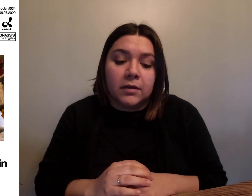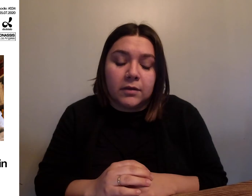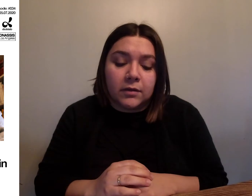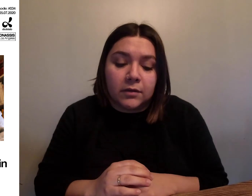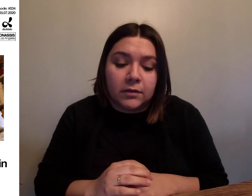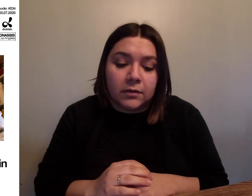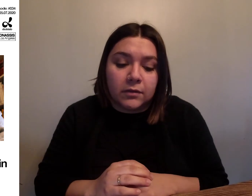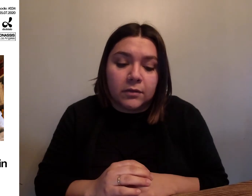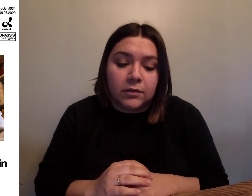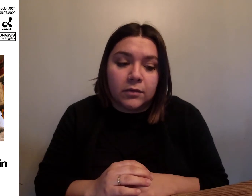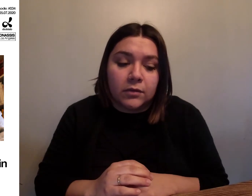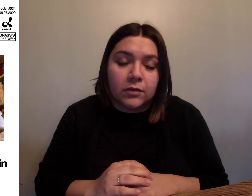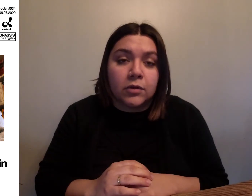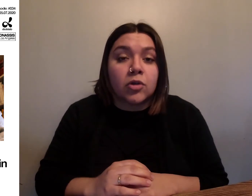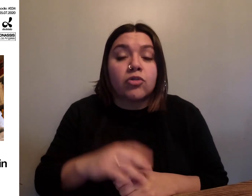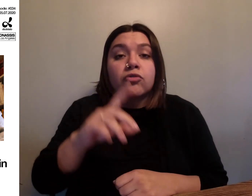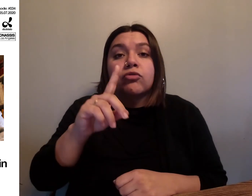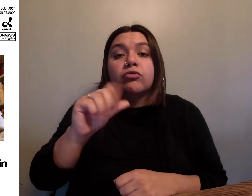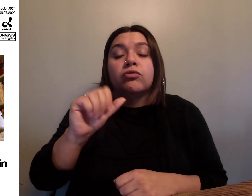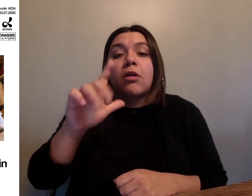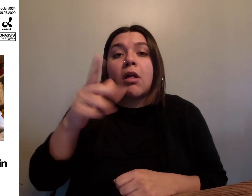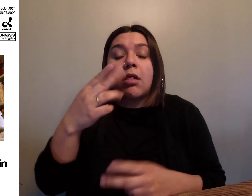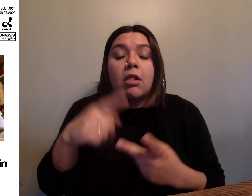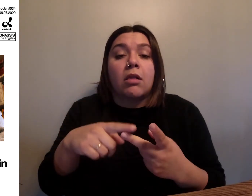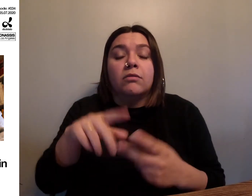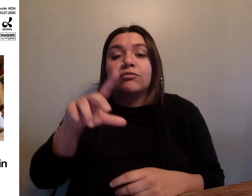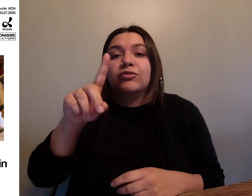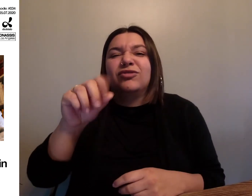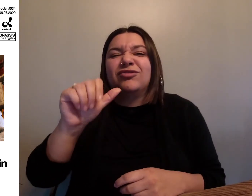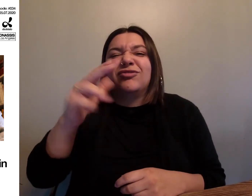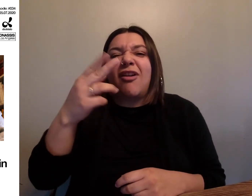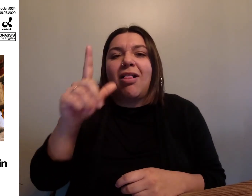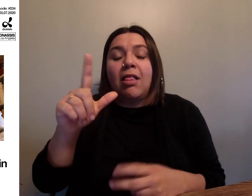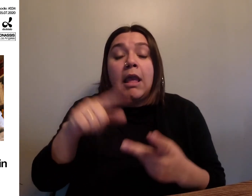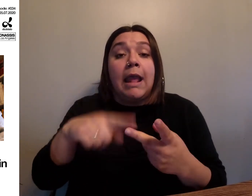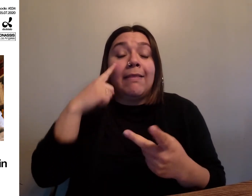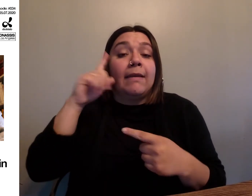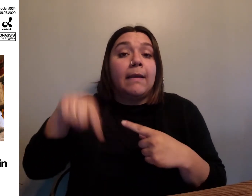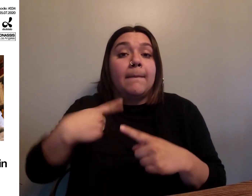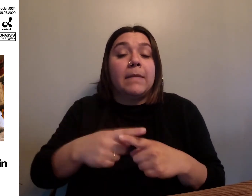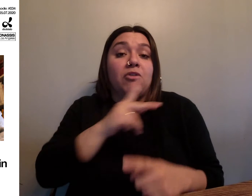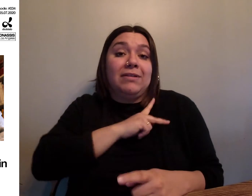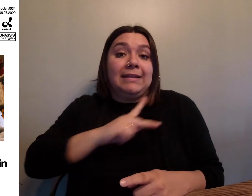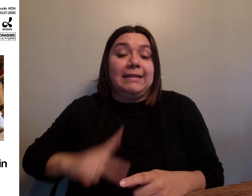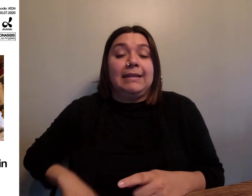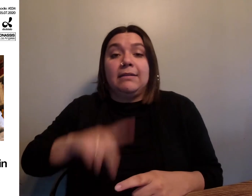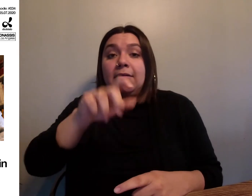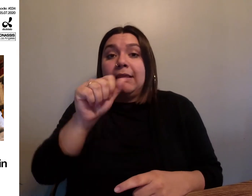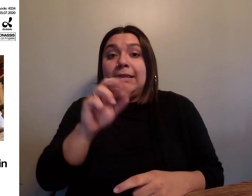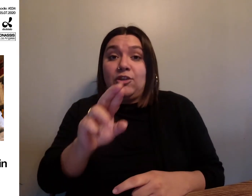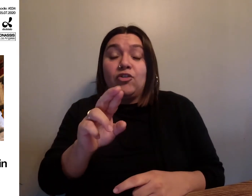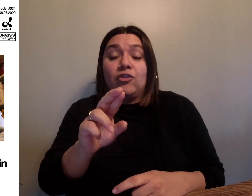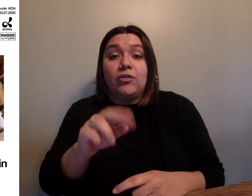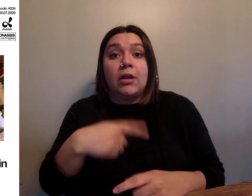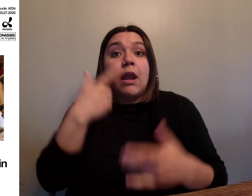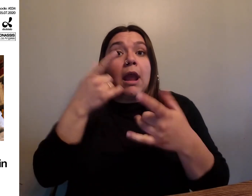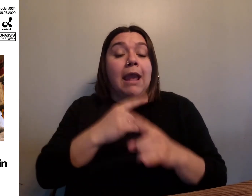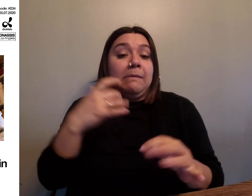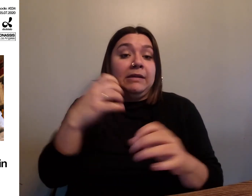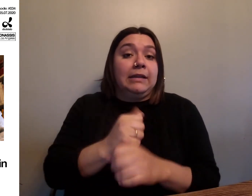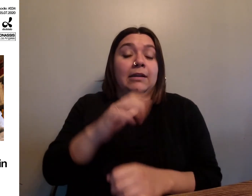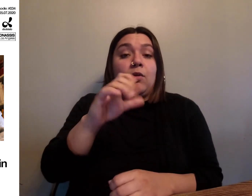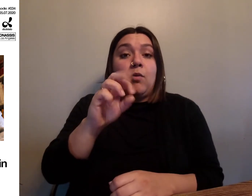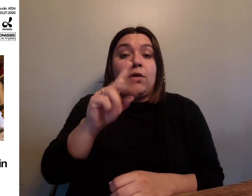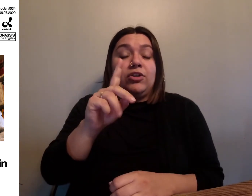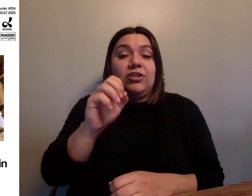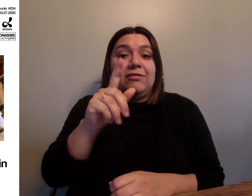of Stendhal, or King Lear. King Lear at the end, when he regains Cordelia, and